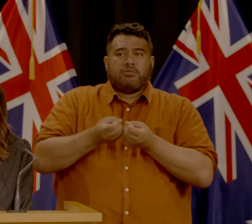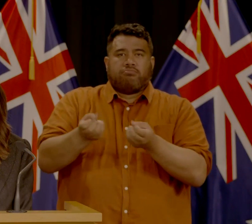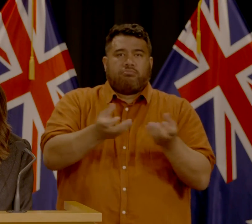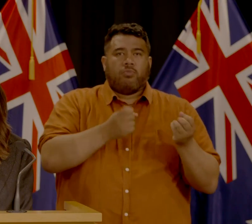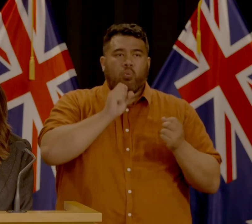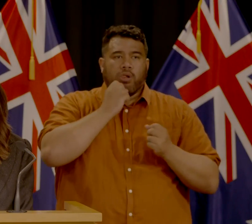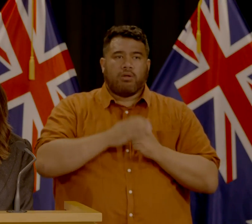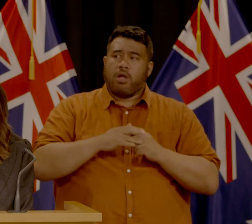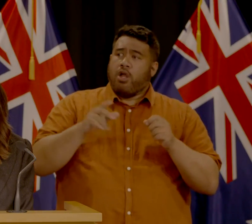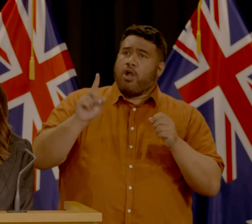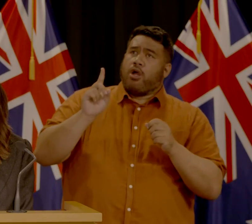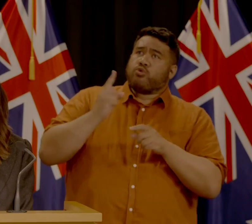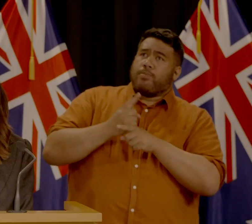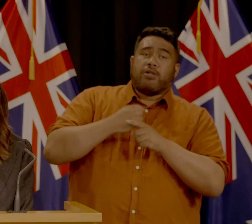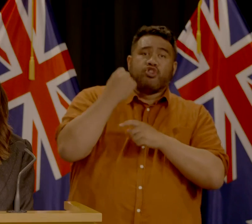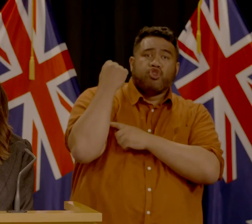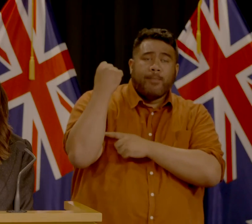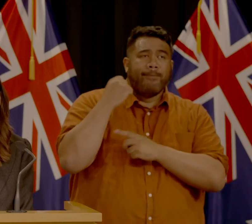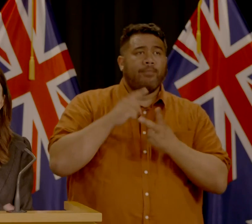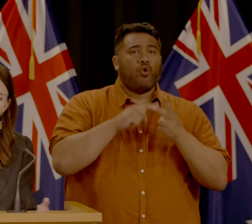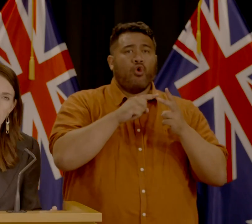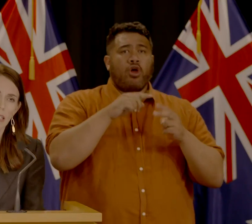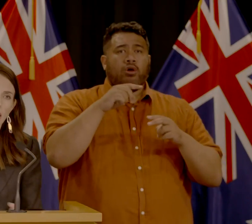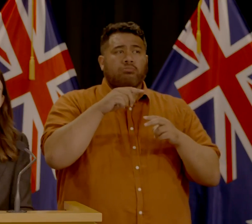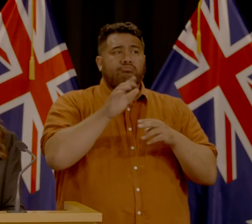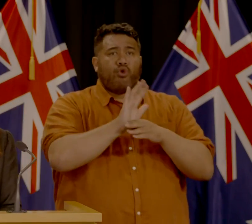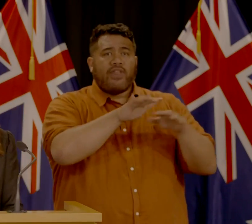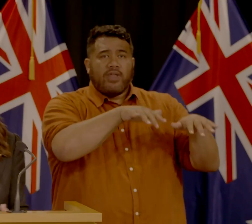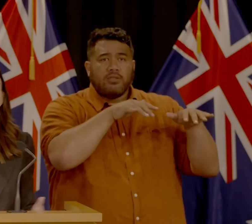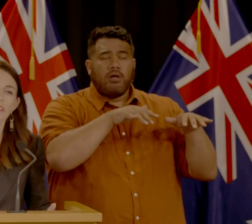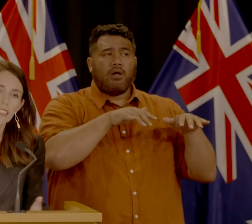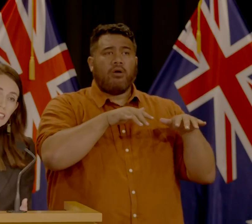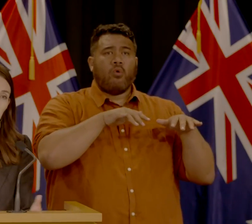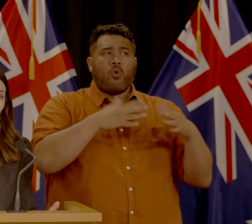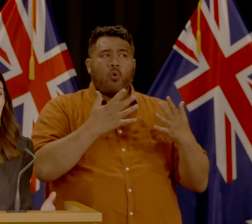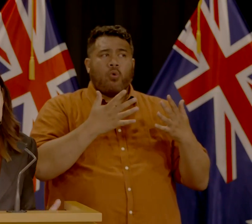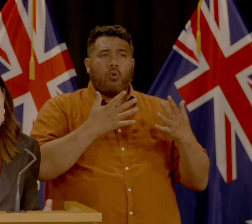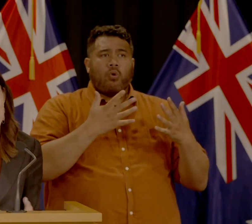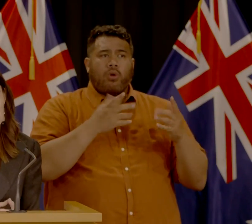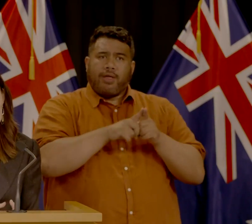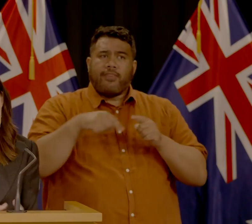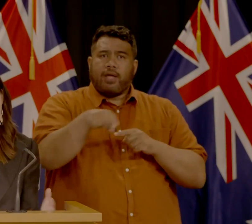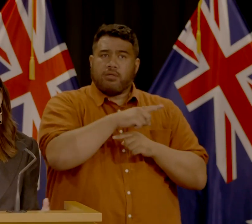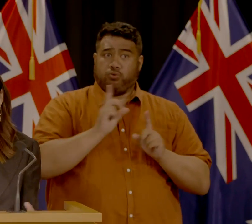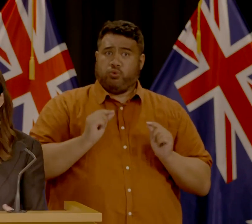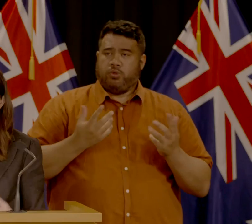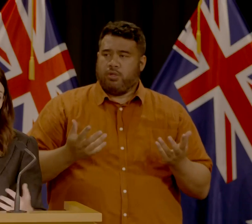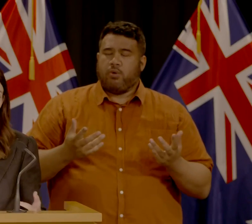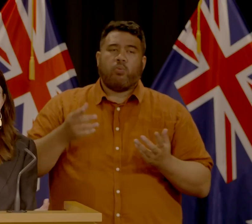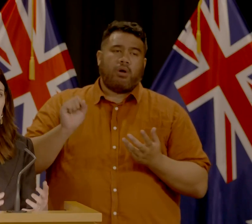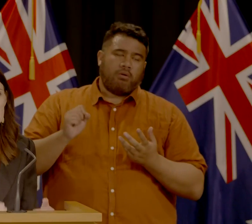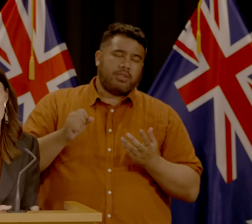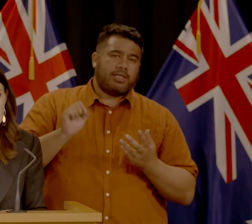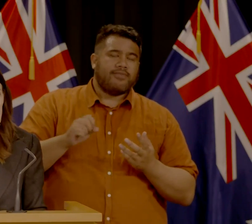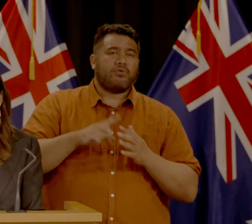going to places of worship, movie theatres, and the Yeah. like, we're on such. Oh, so we're actually some basic practices. So